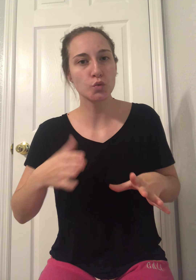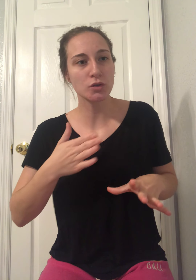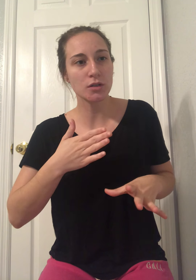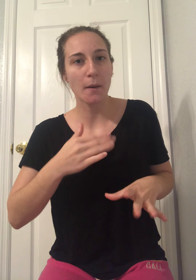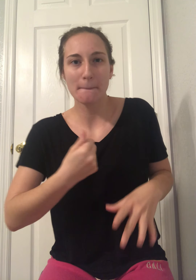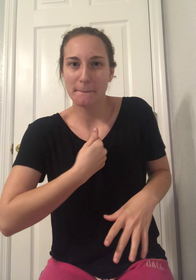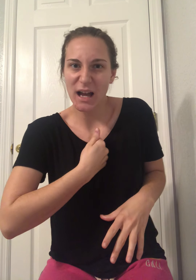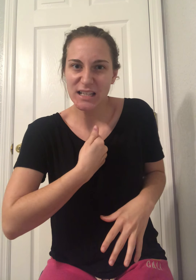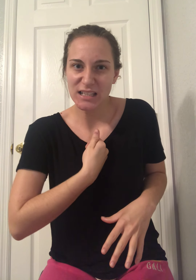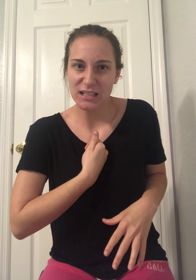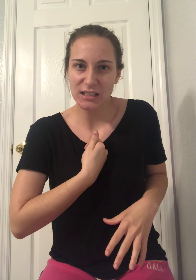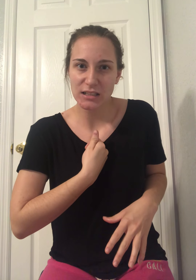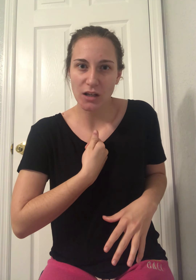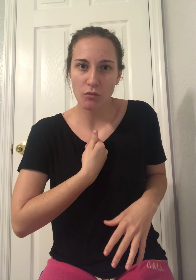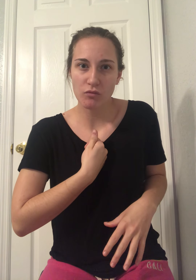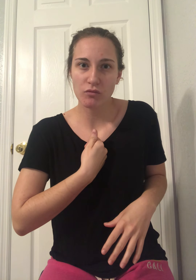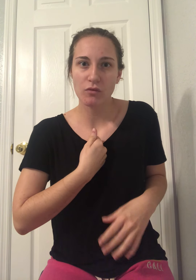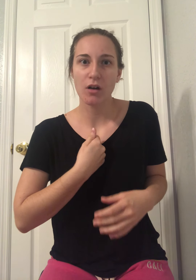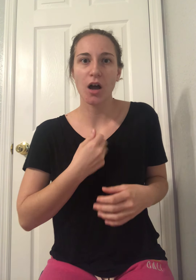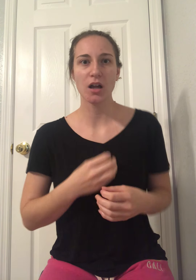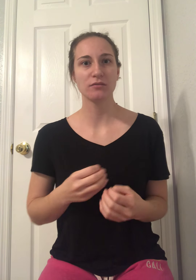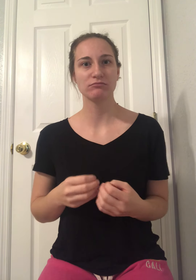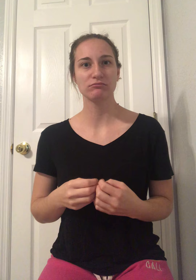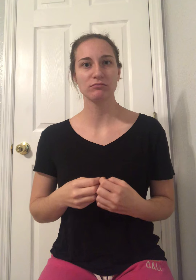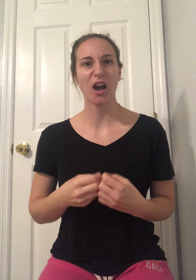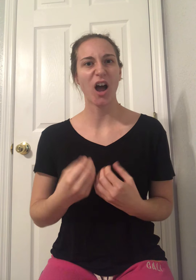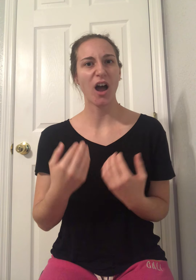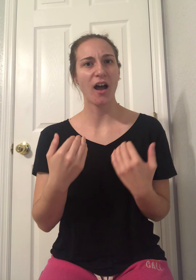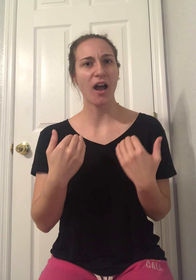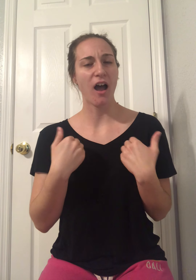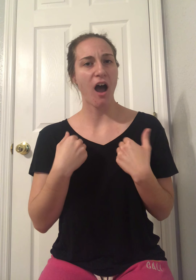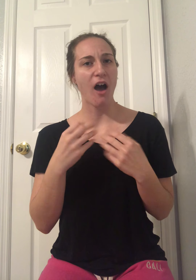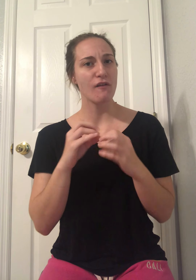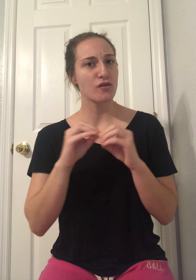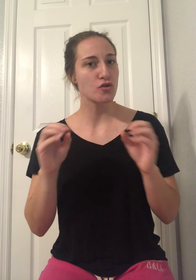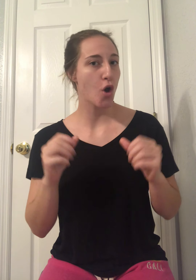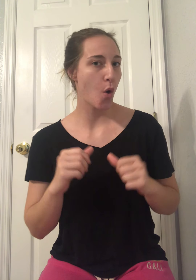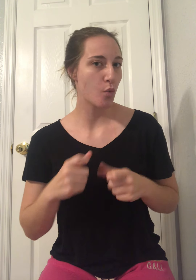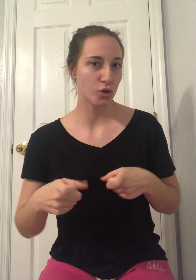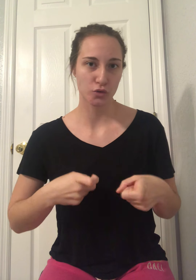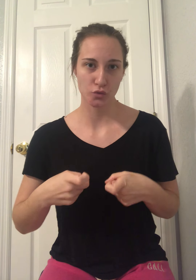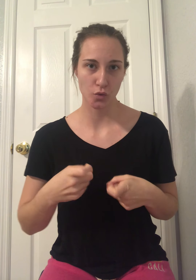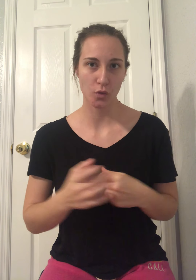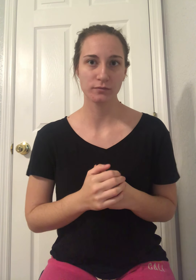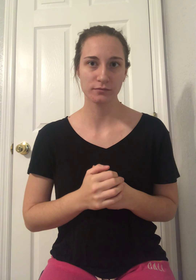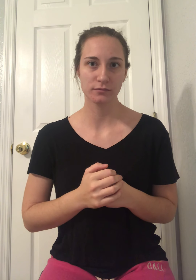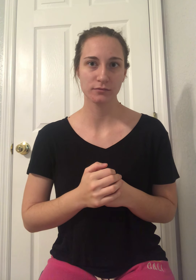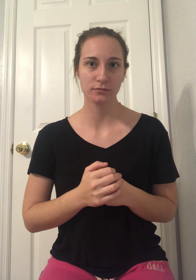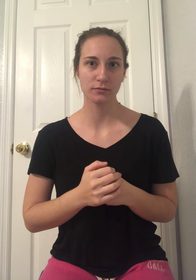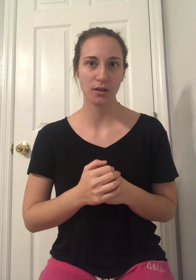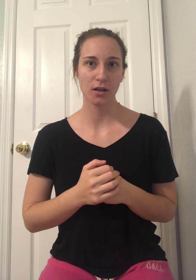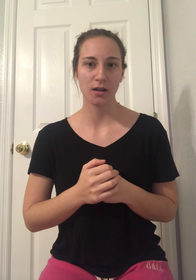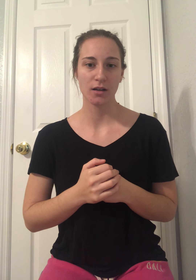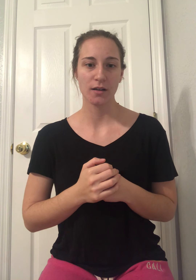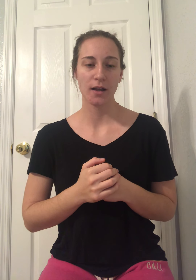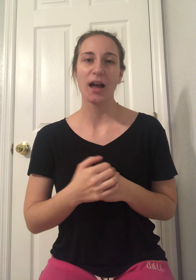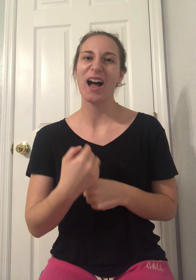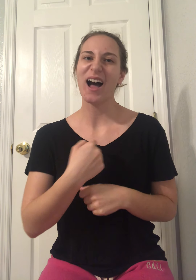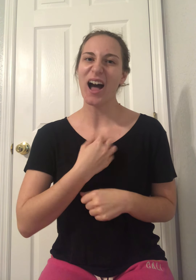And I confess this is how I felt many times during my first year of the GSB. As I started what